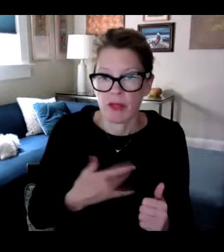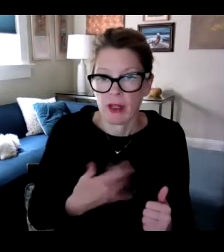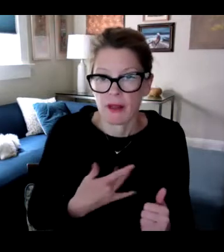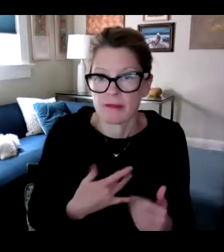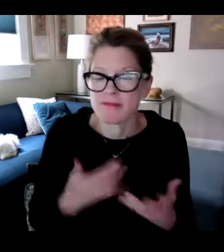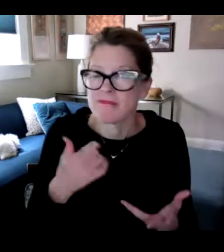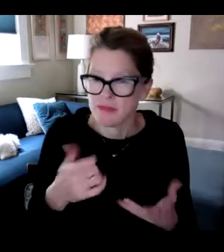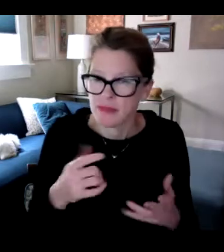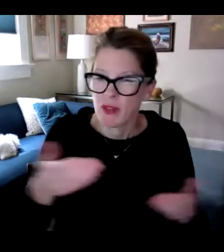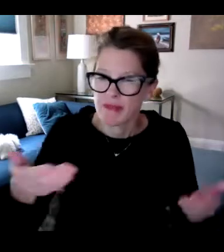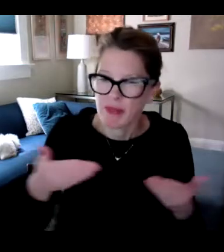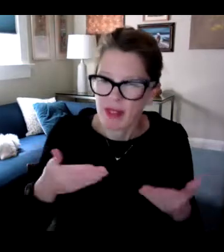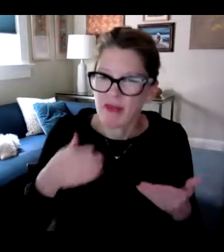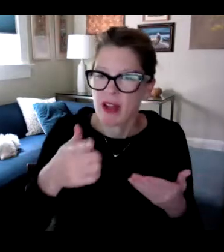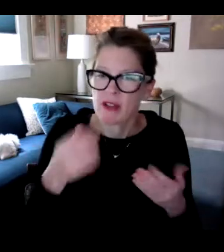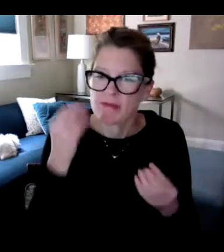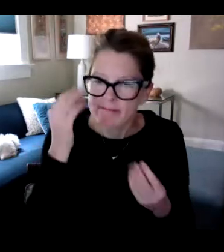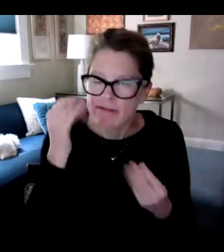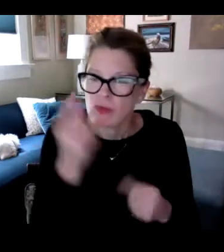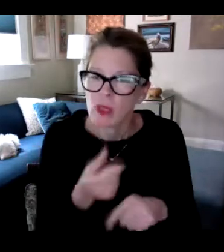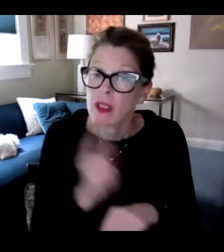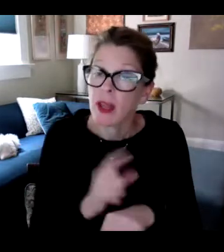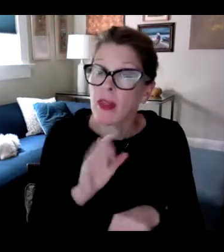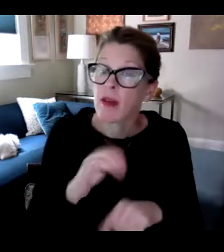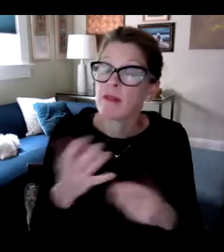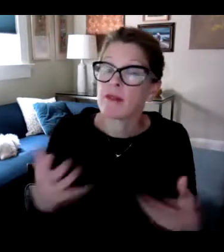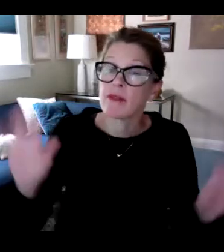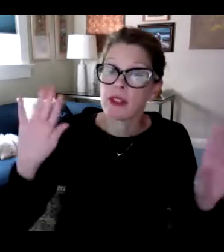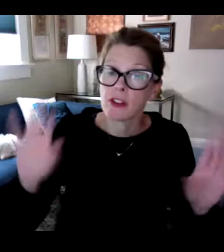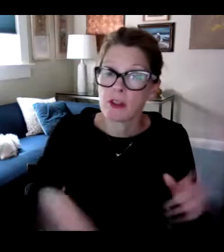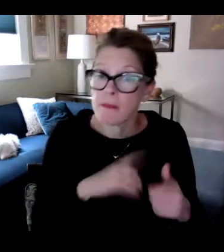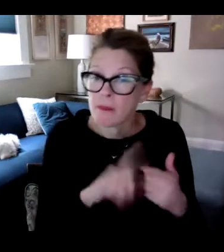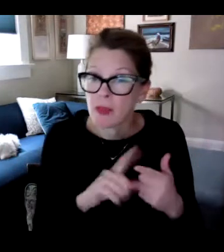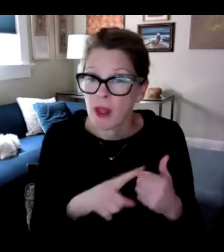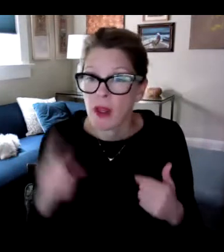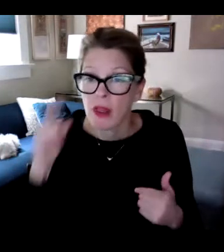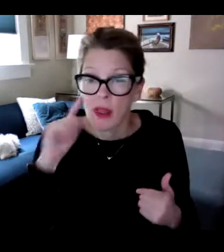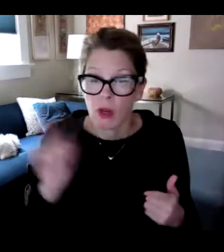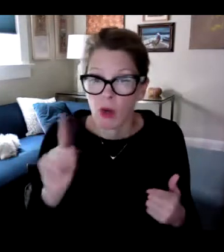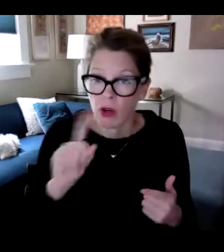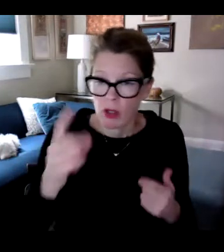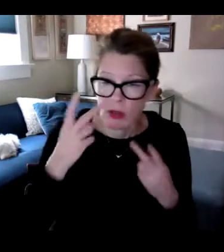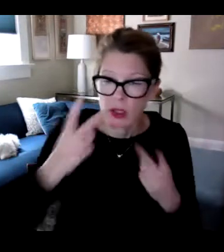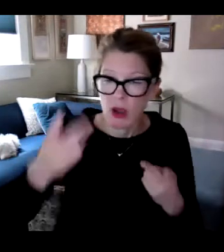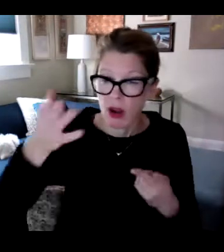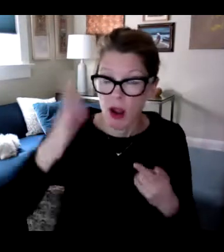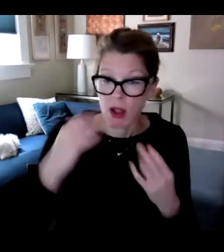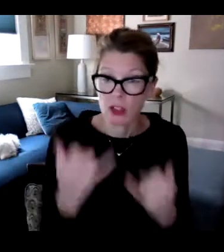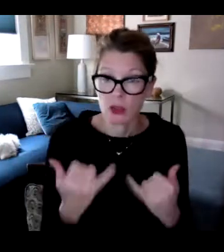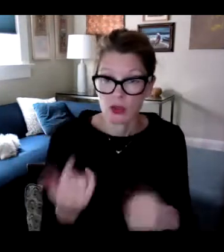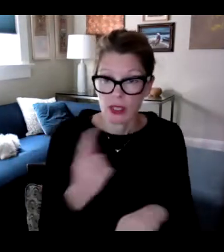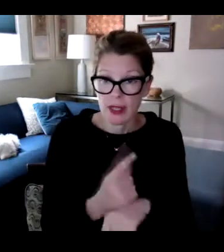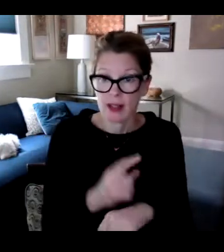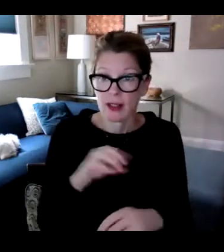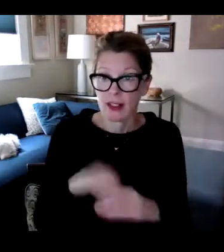Invite you to look at the day that has passed. Think about the places where you saw God today,